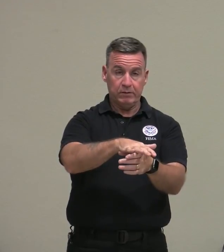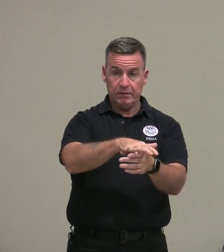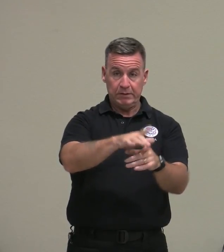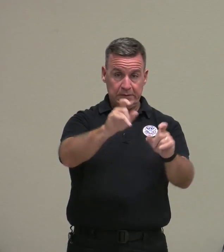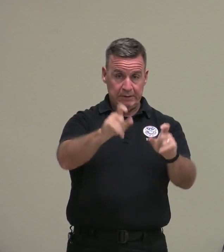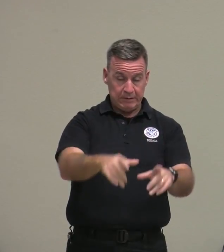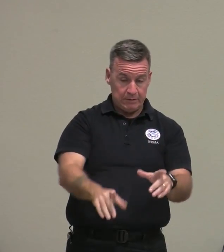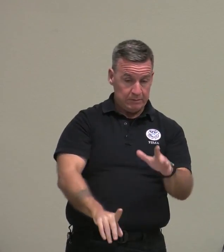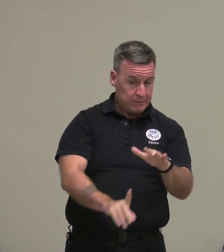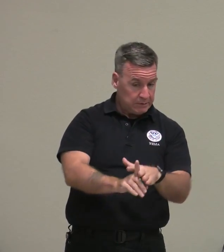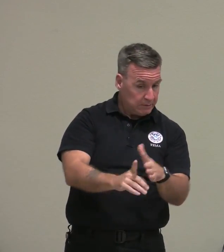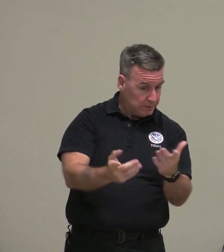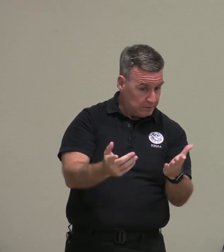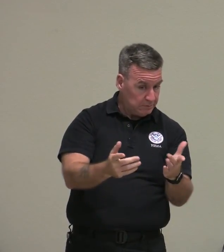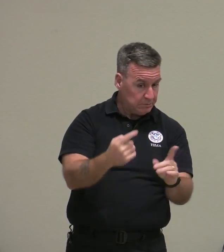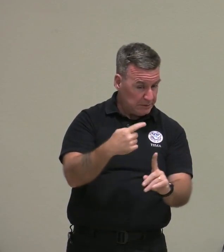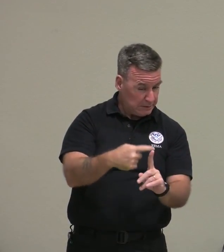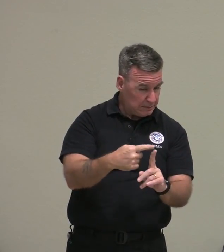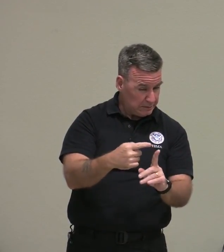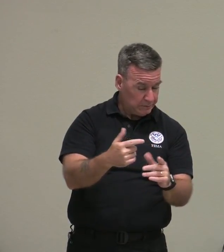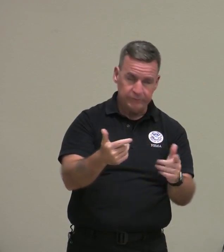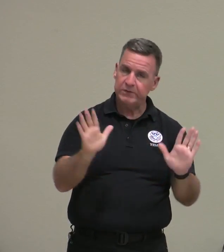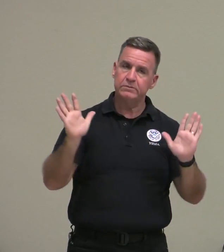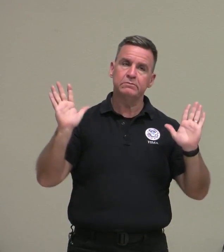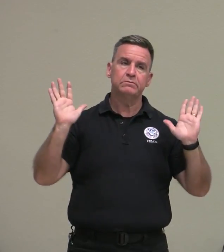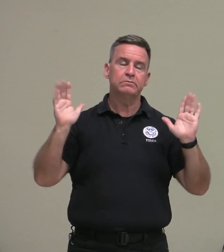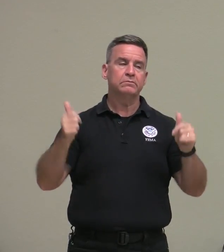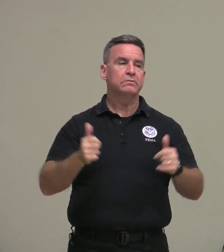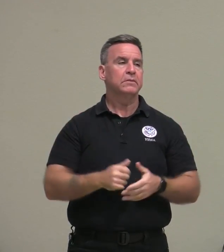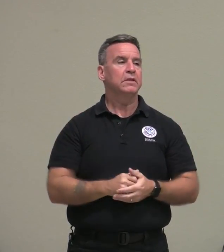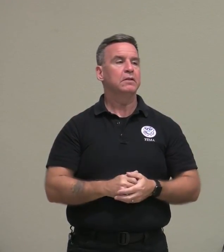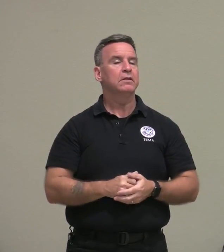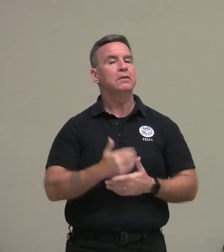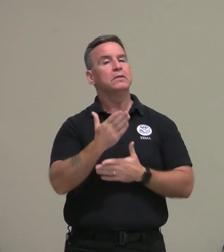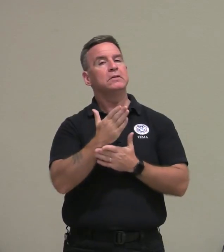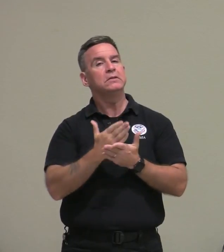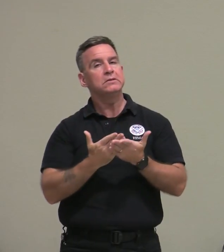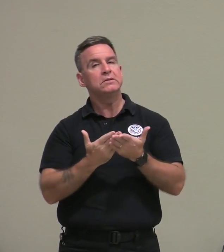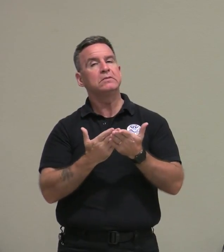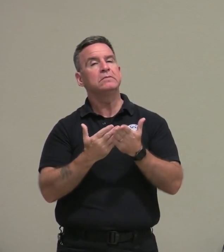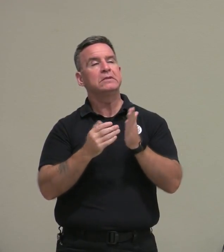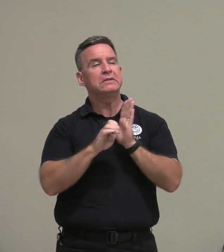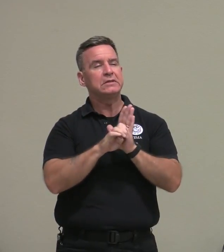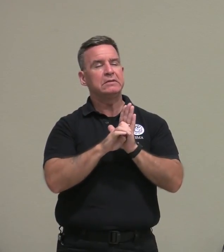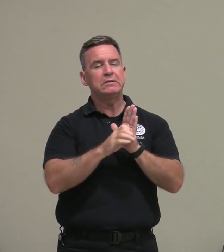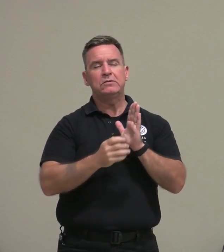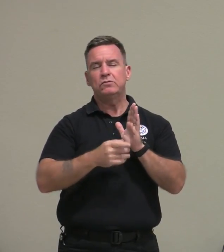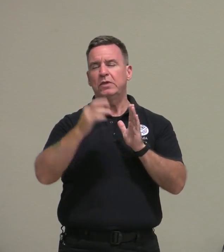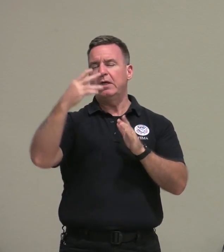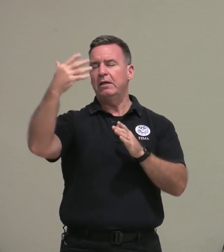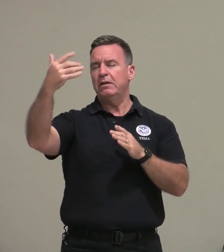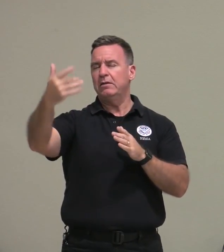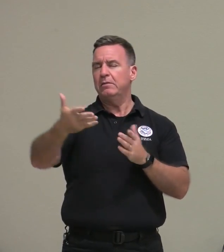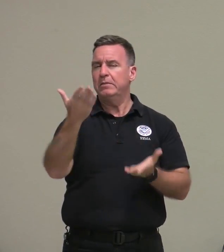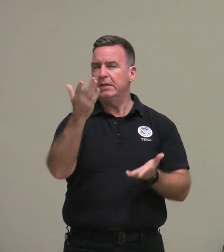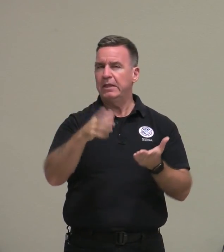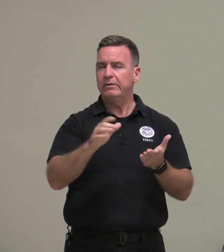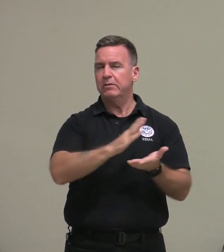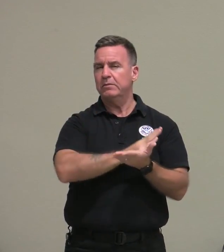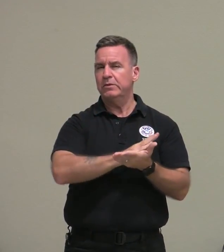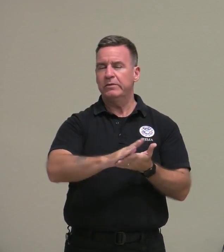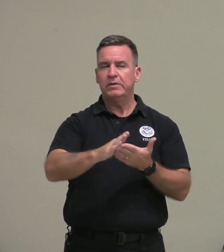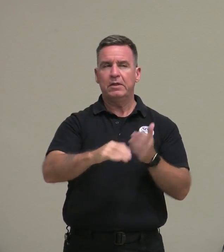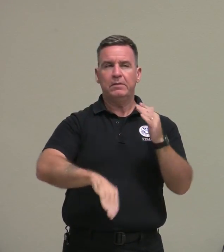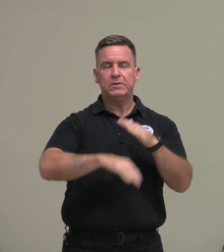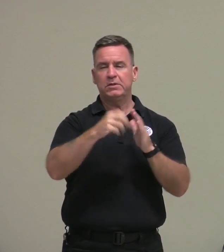those tests come back and they're positive, we're done. There are some instances, rare instances, where we may end up removing